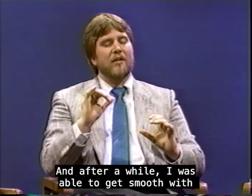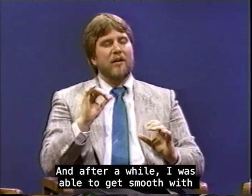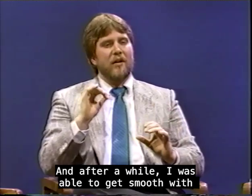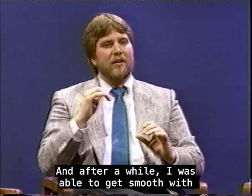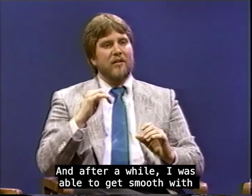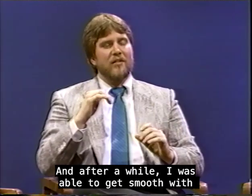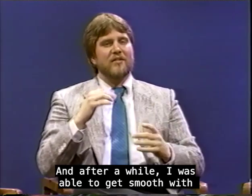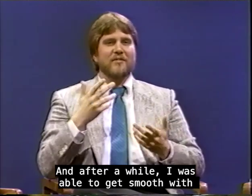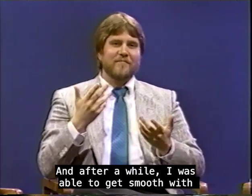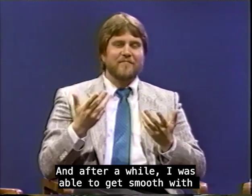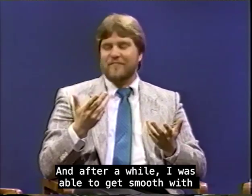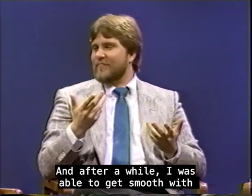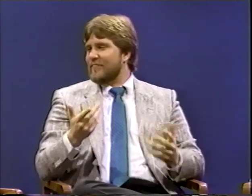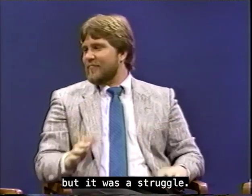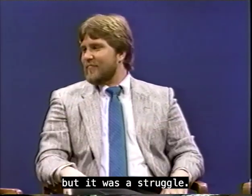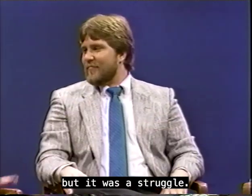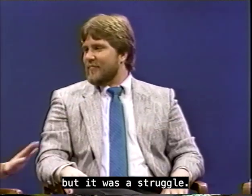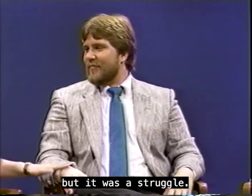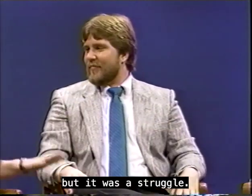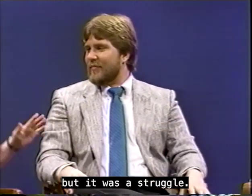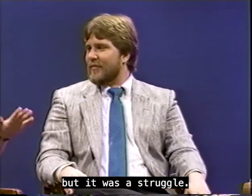I was able to get smooth with it, but it was a struggle.